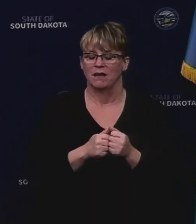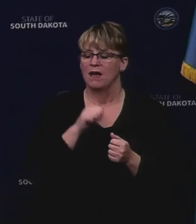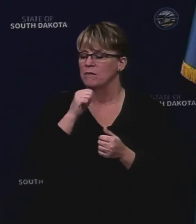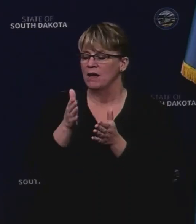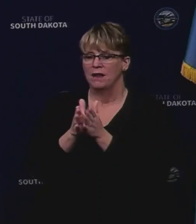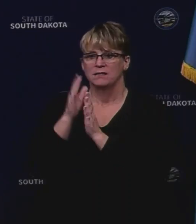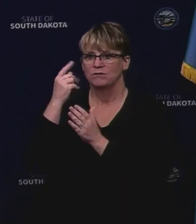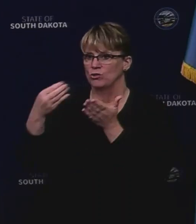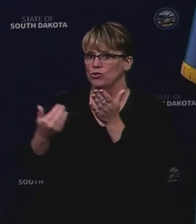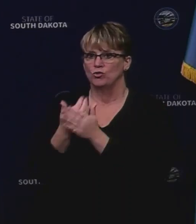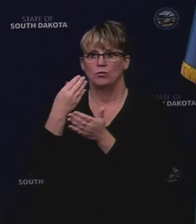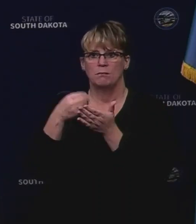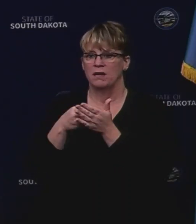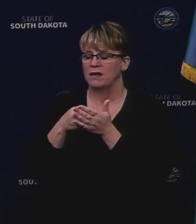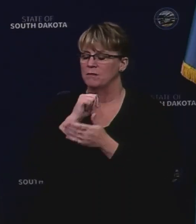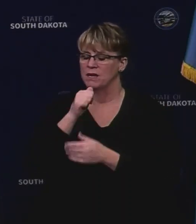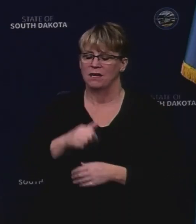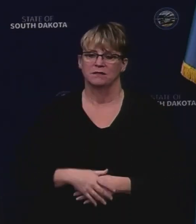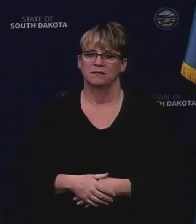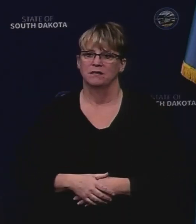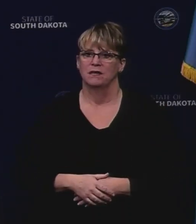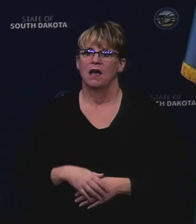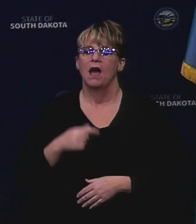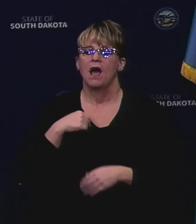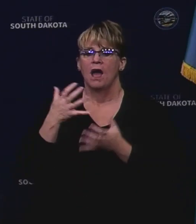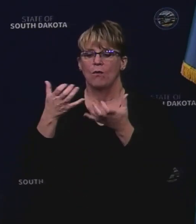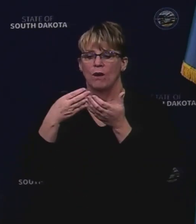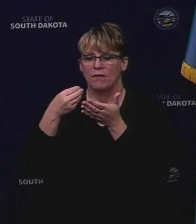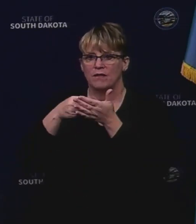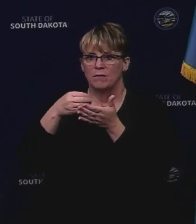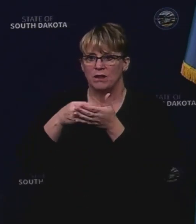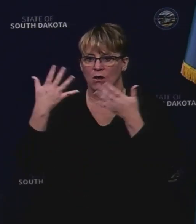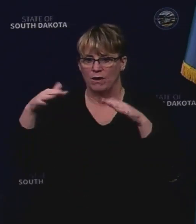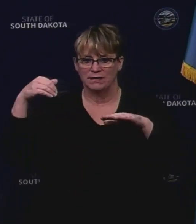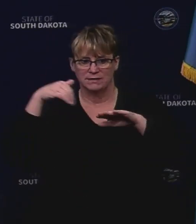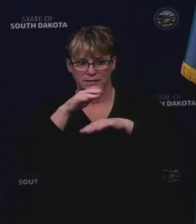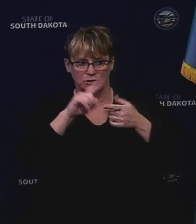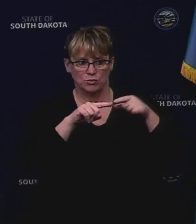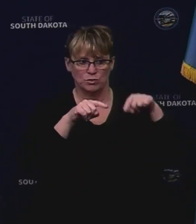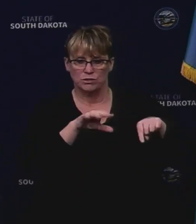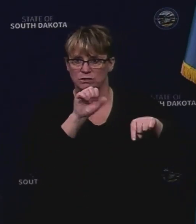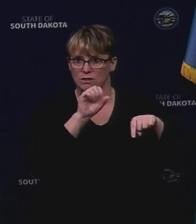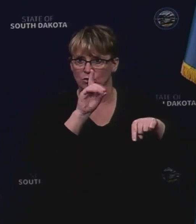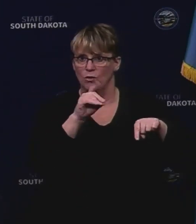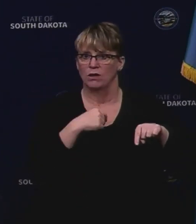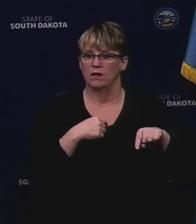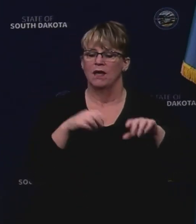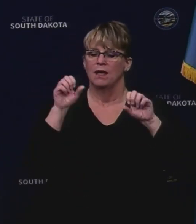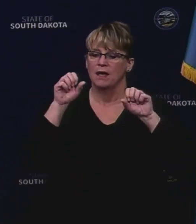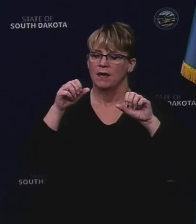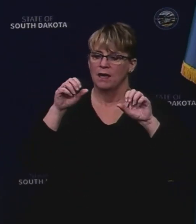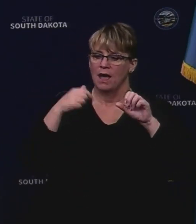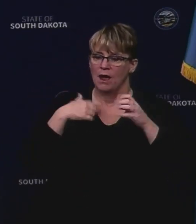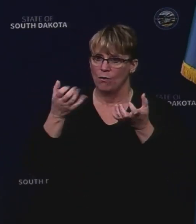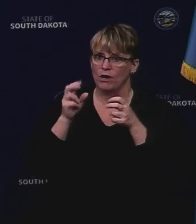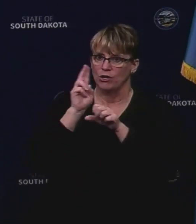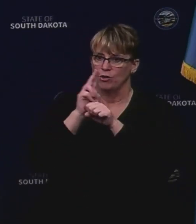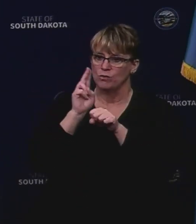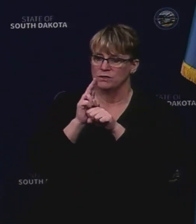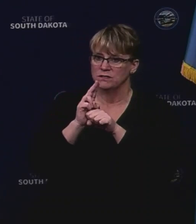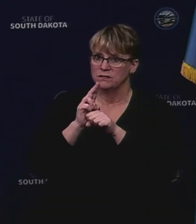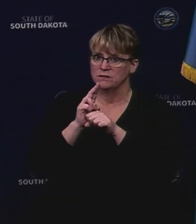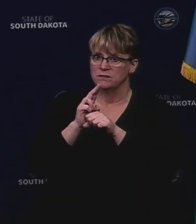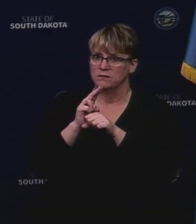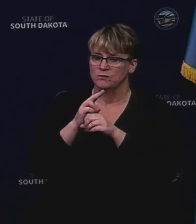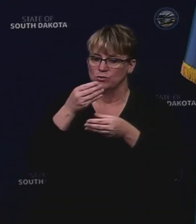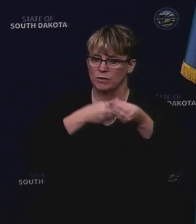money. All I'm asking for is the money that they've already sent to South Dakota. Let me use it to replace revenue loss so